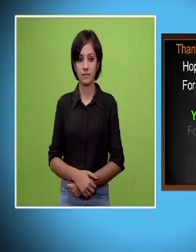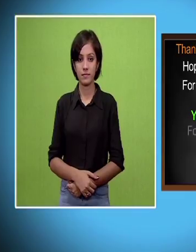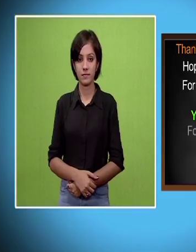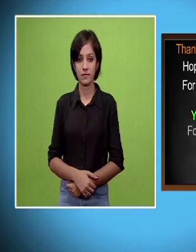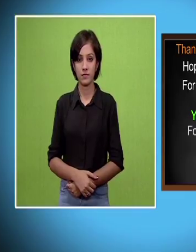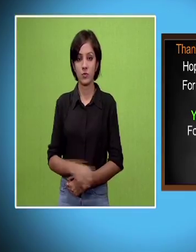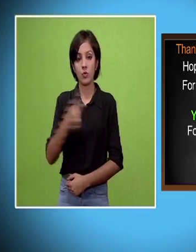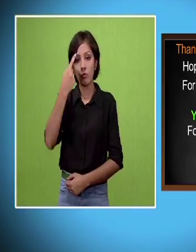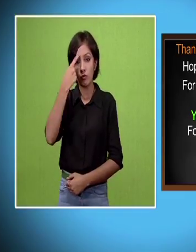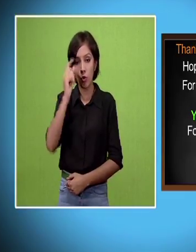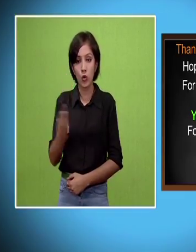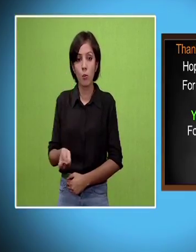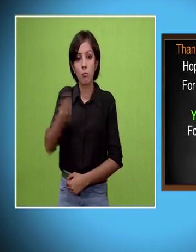For more information,